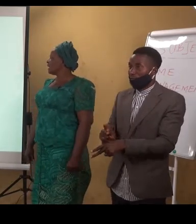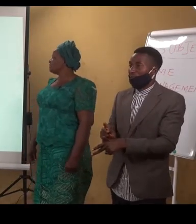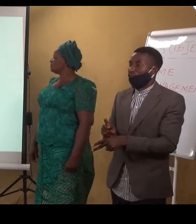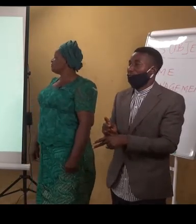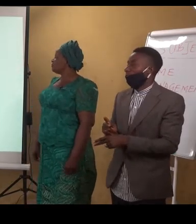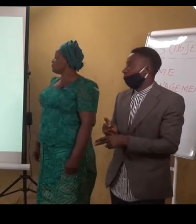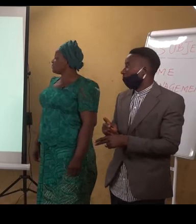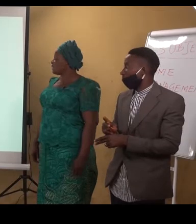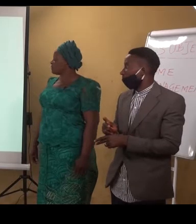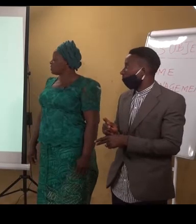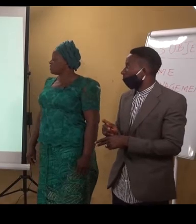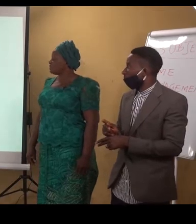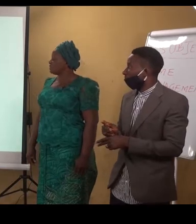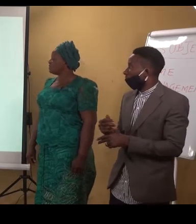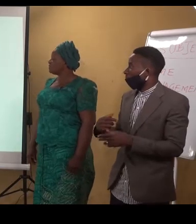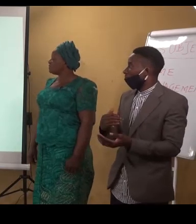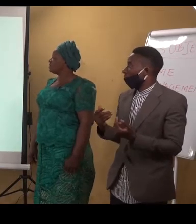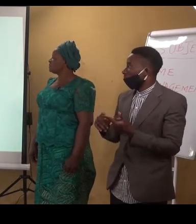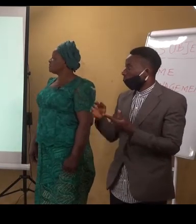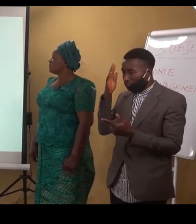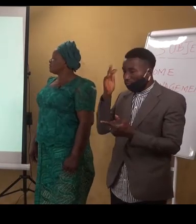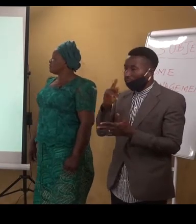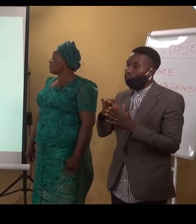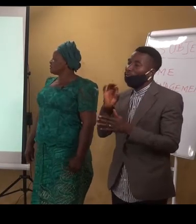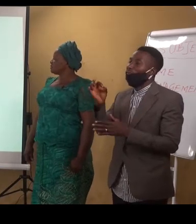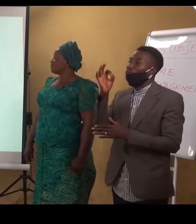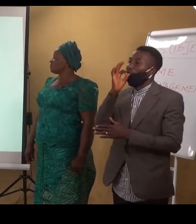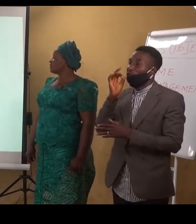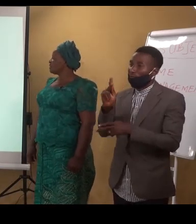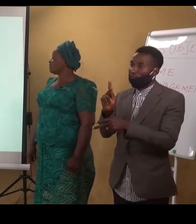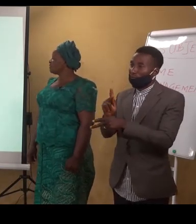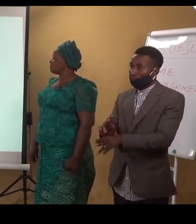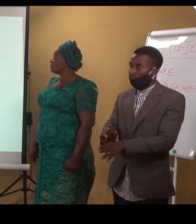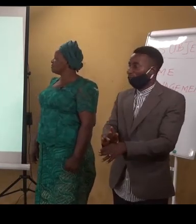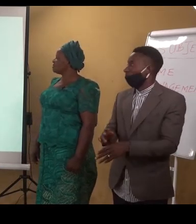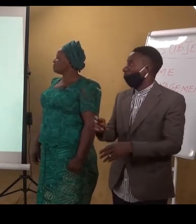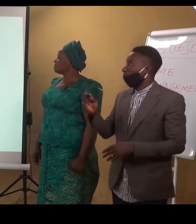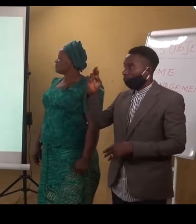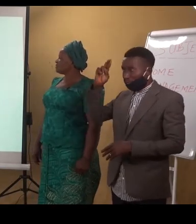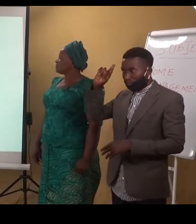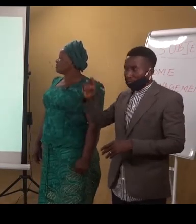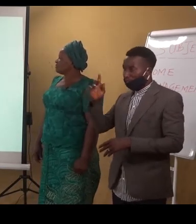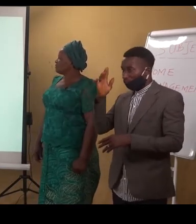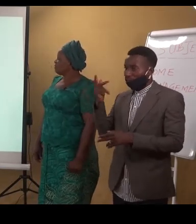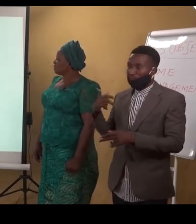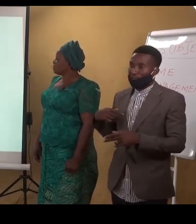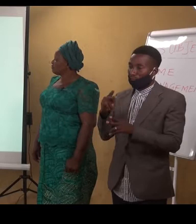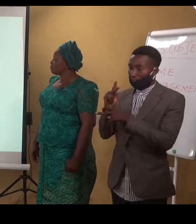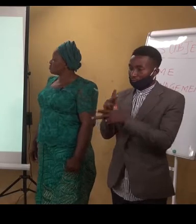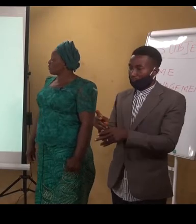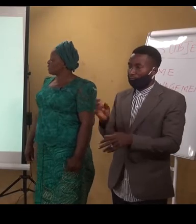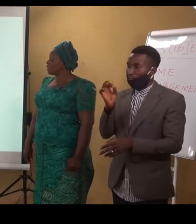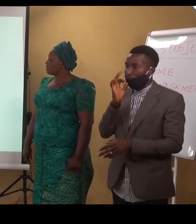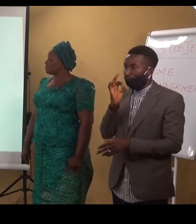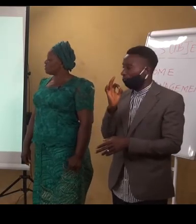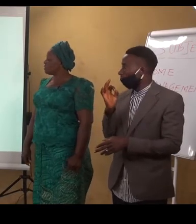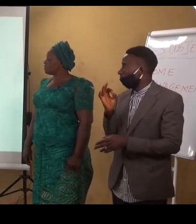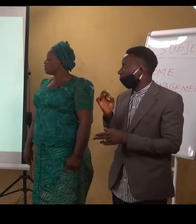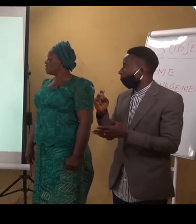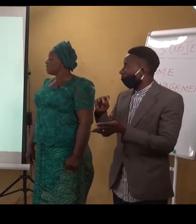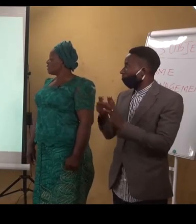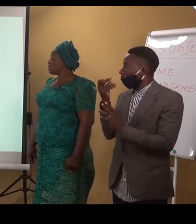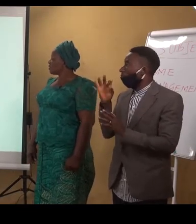principles underlying food preservation, reasons for preserving food, meaning of food